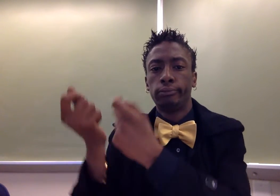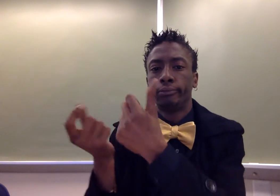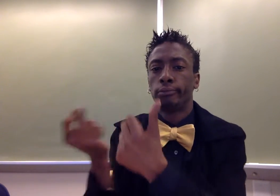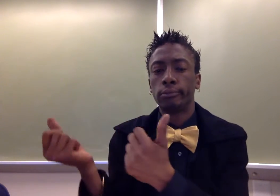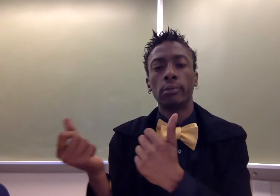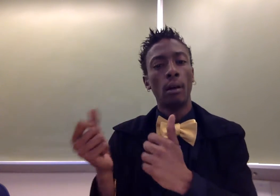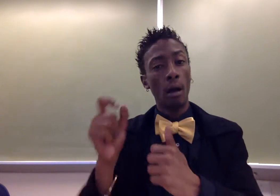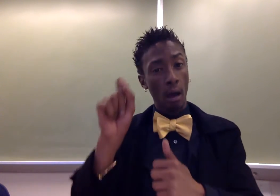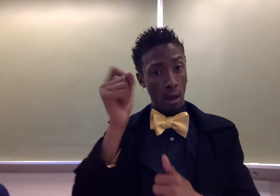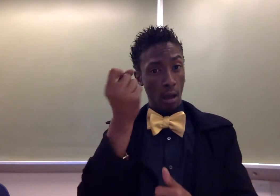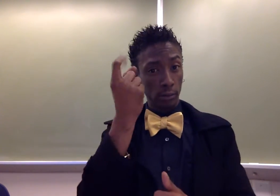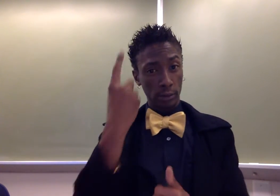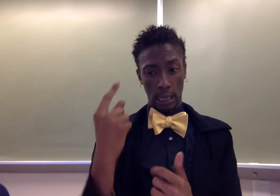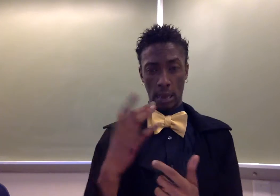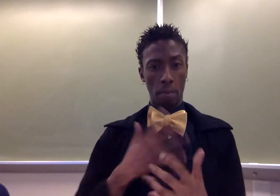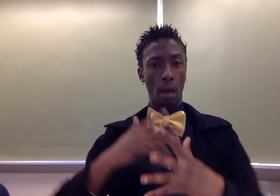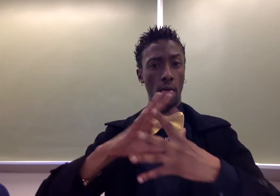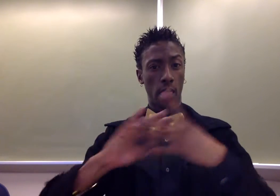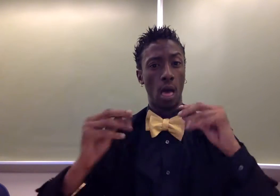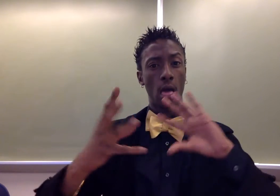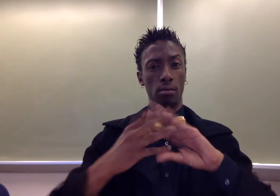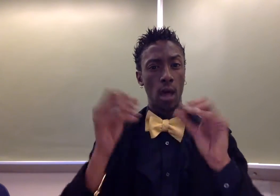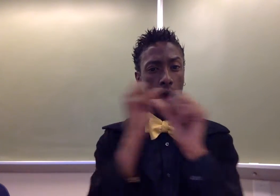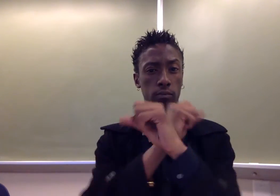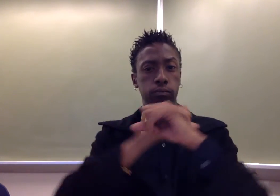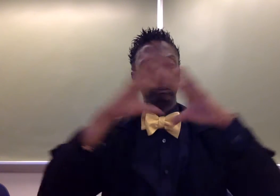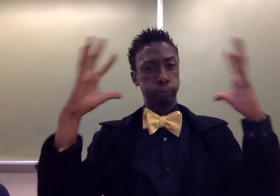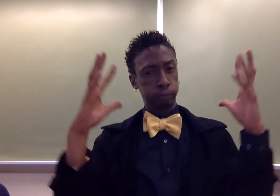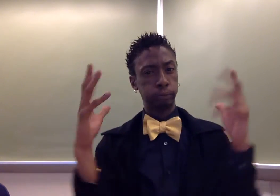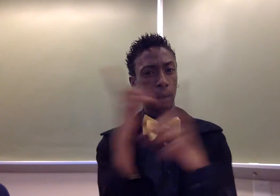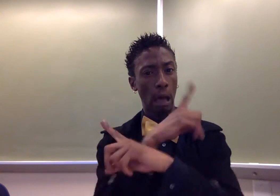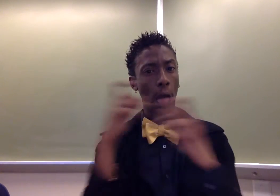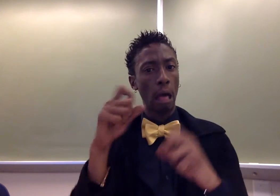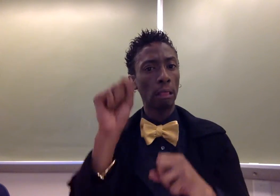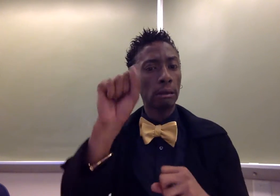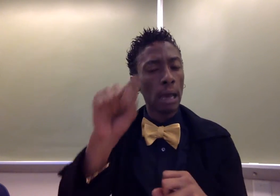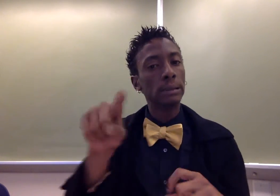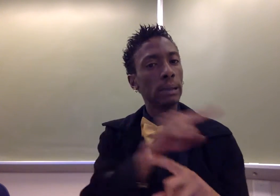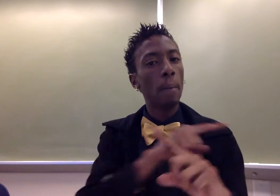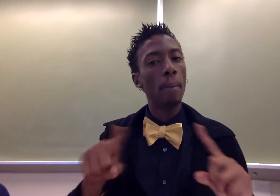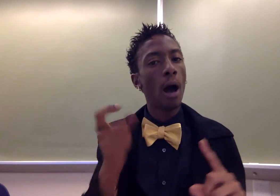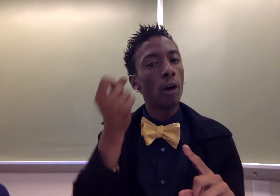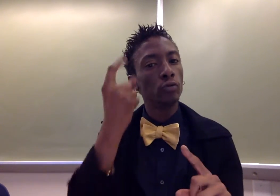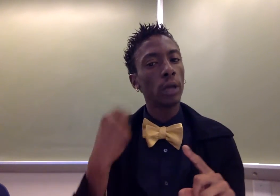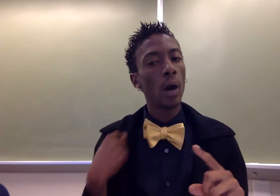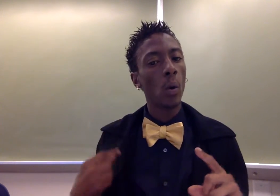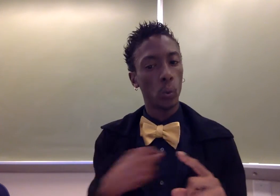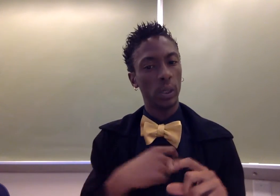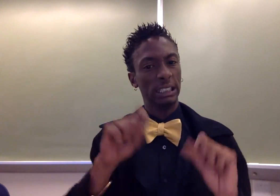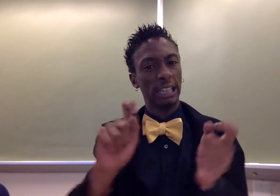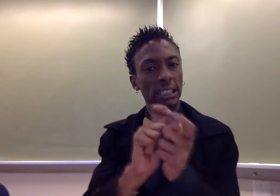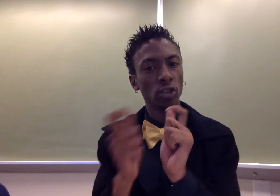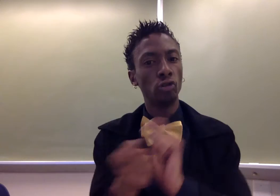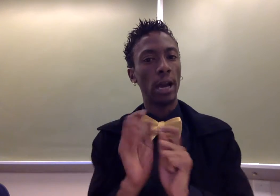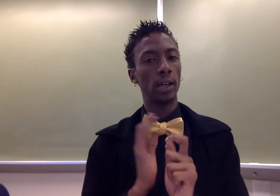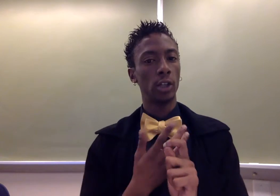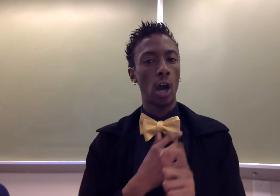can change your water and make it more healthy, make it so that your body can absorb it and use it and help you